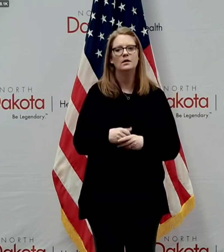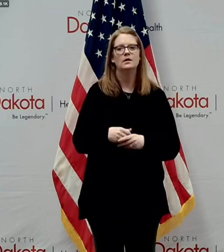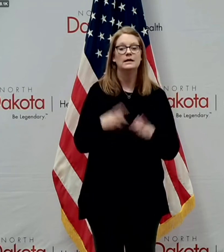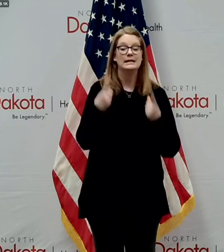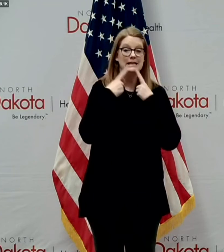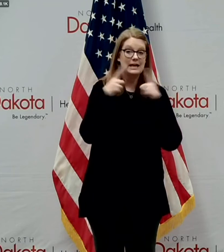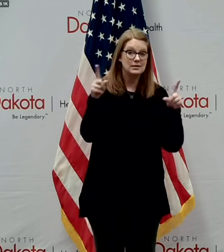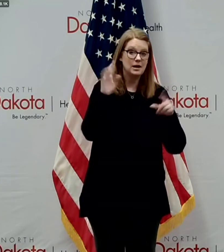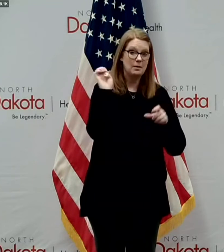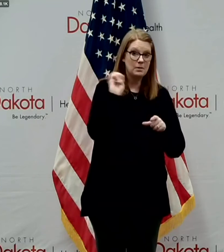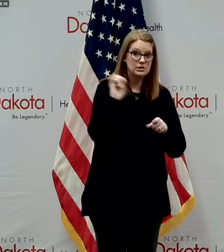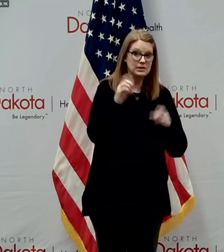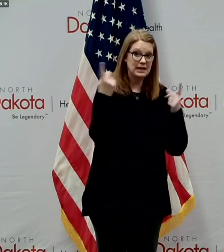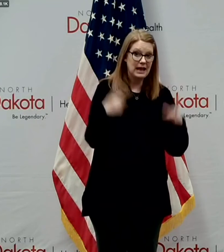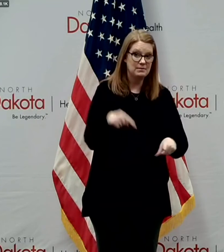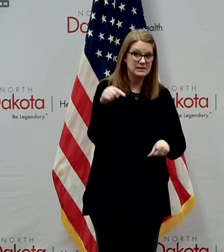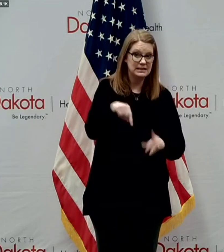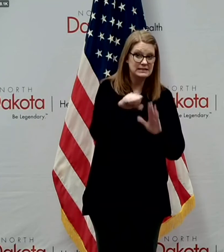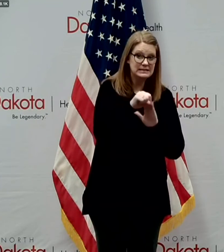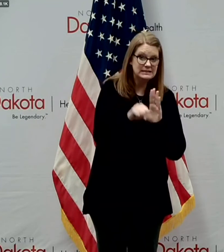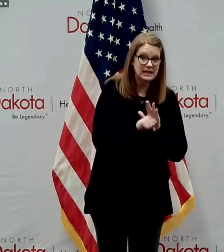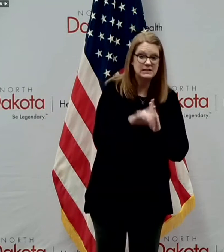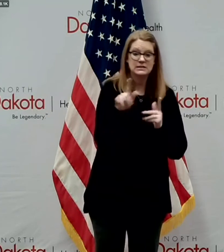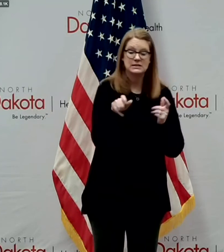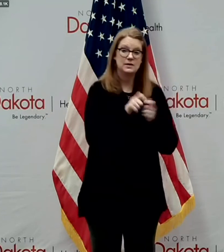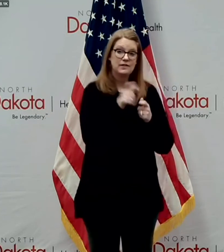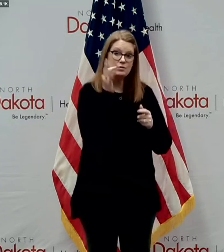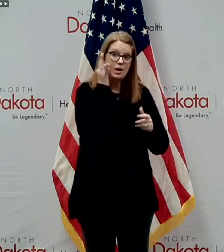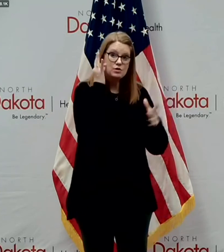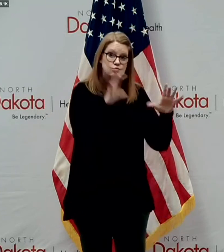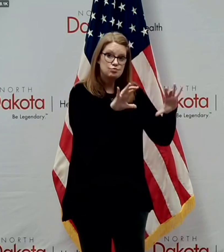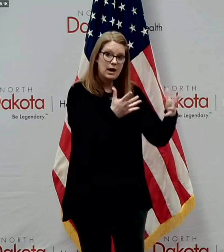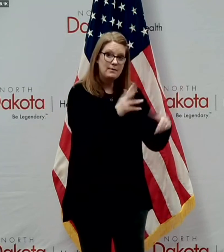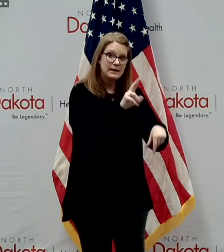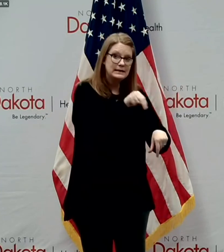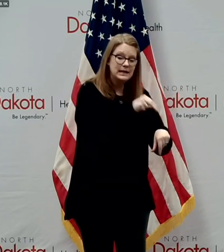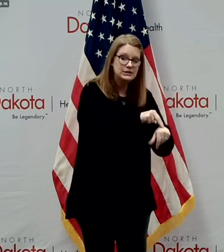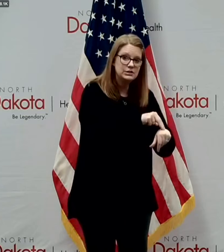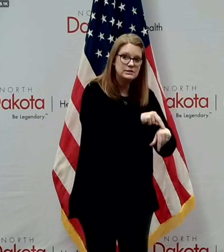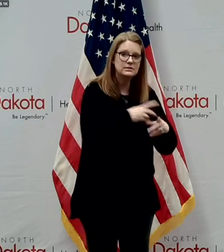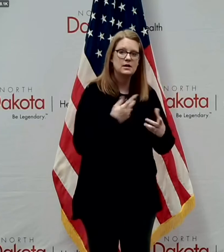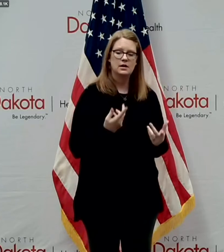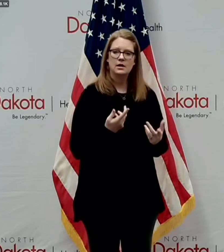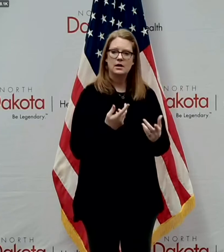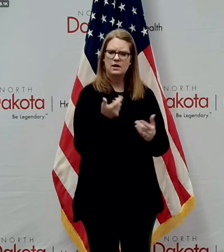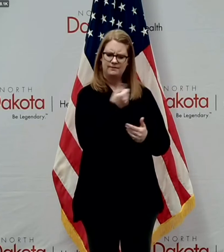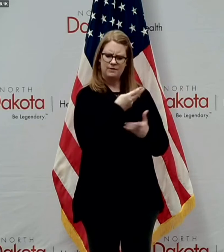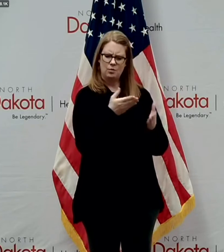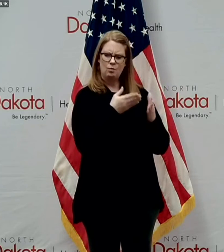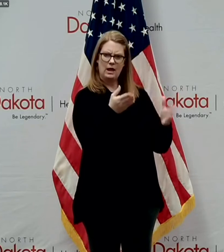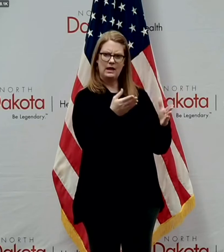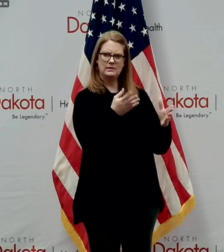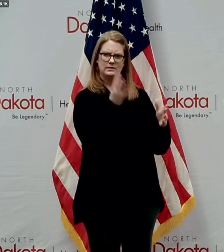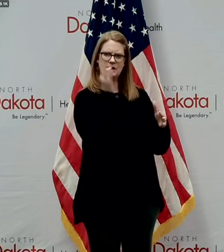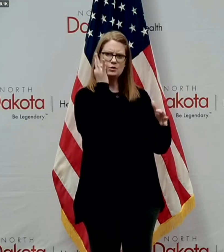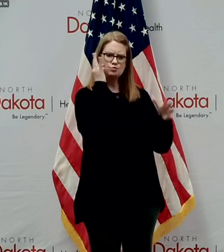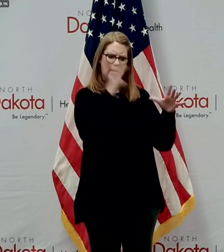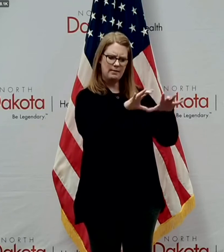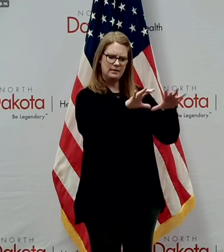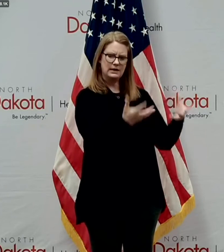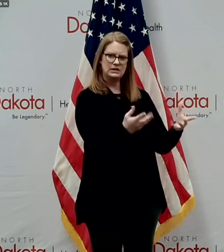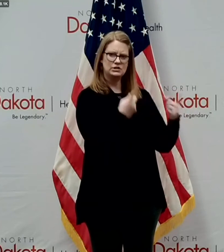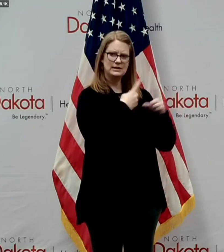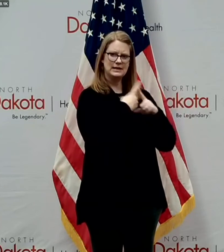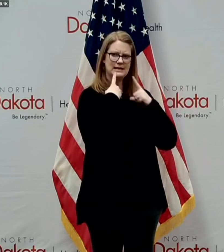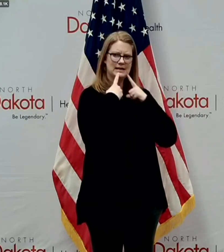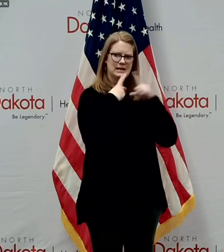of emergency comes to our state, and particularly to our tribal nations, there's a couple ways that a tribal nation can declare. And in this